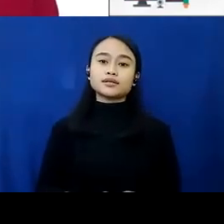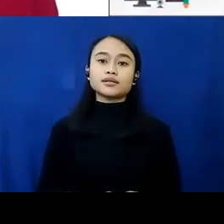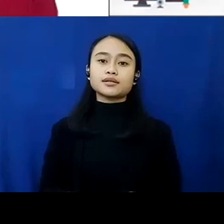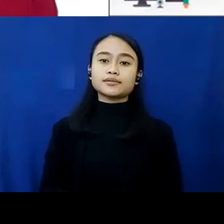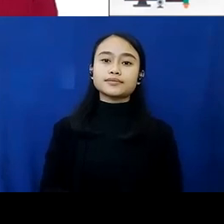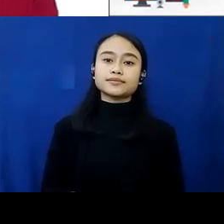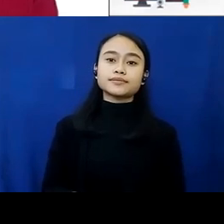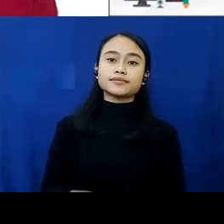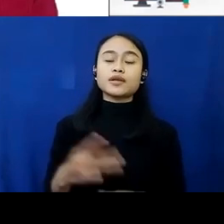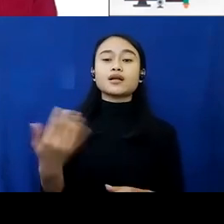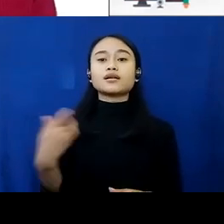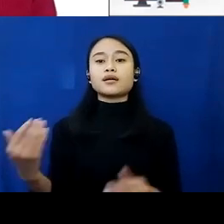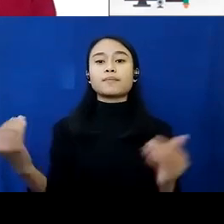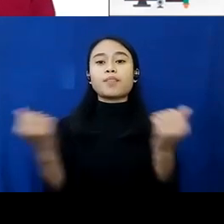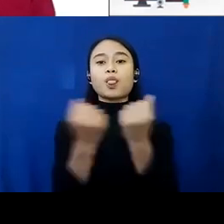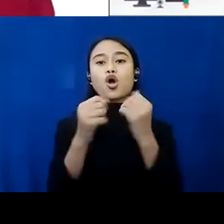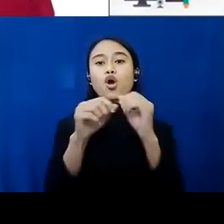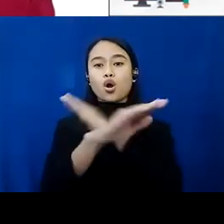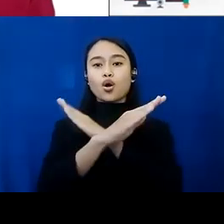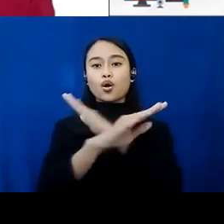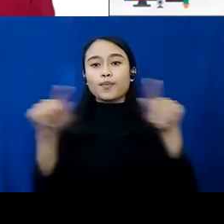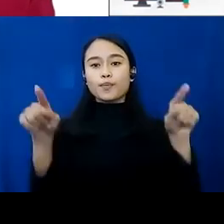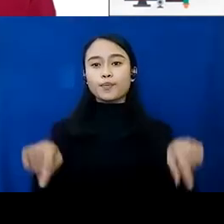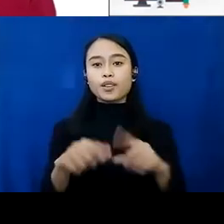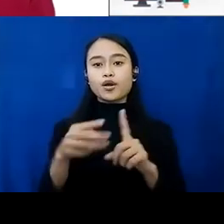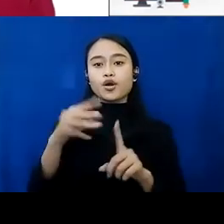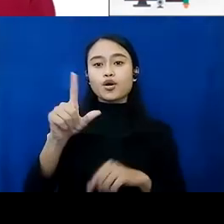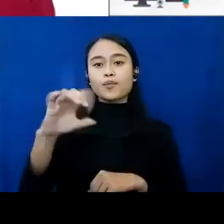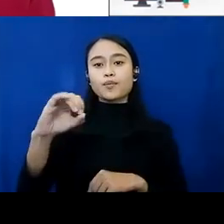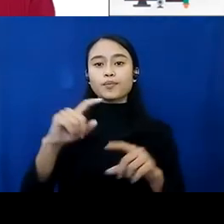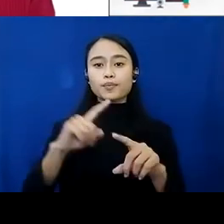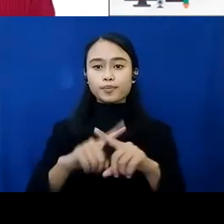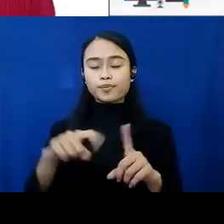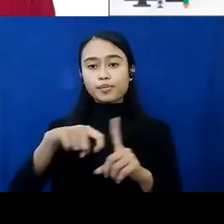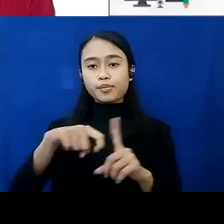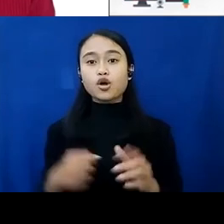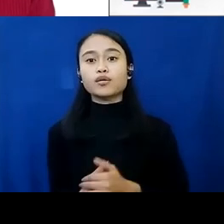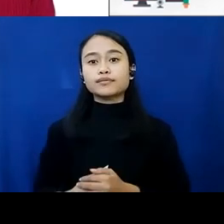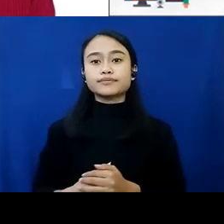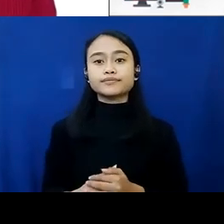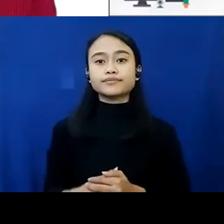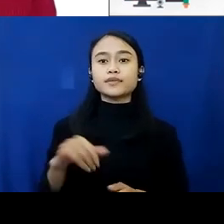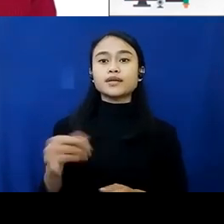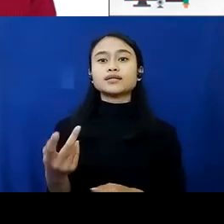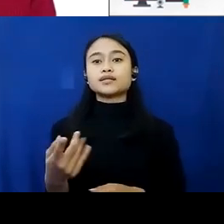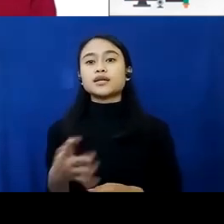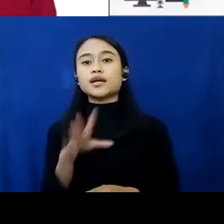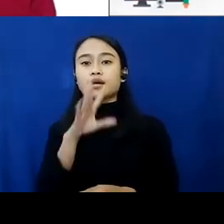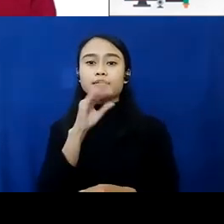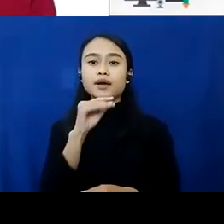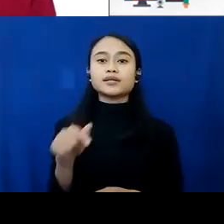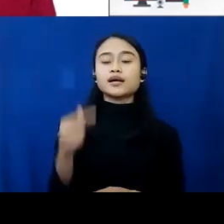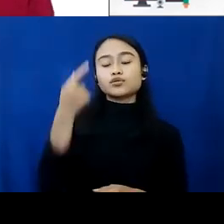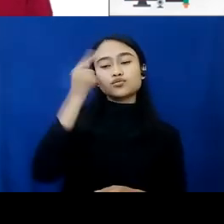building blocks in place in homes and communities first so language of feelings language of expression